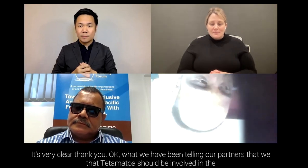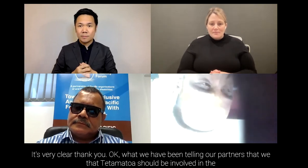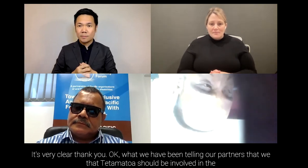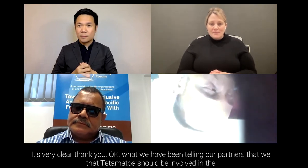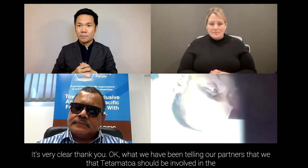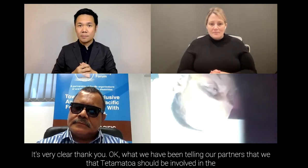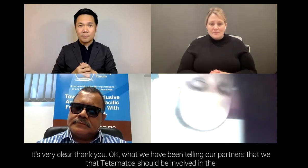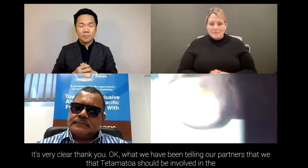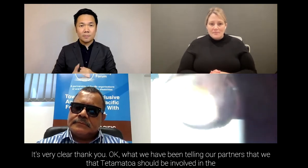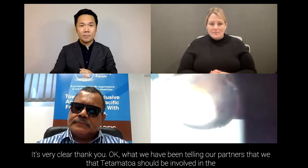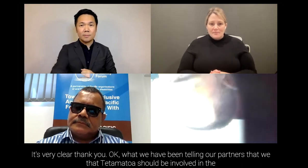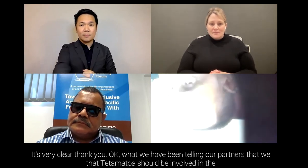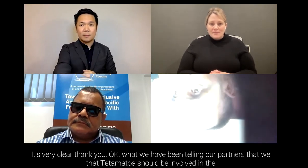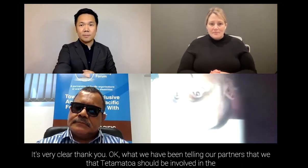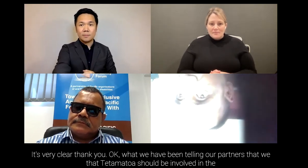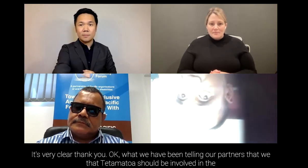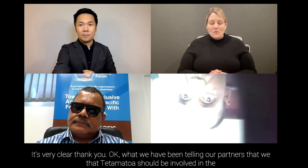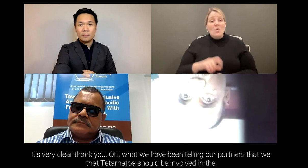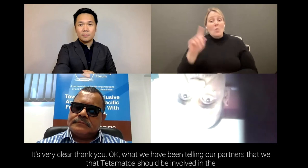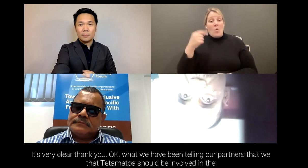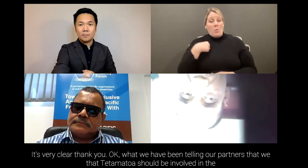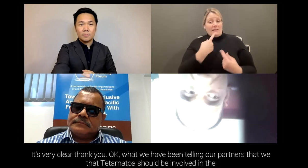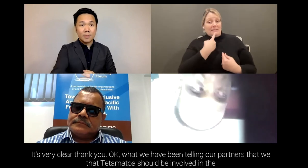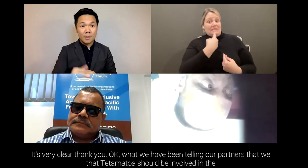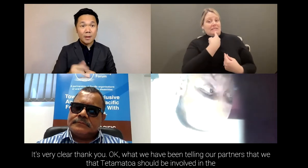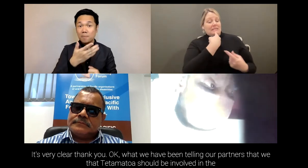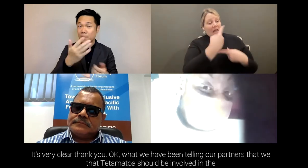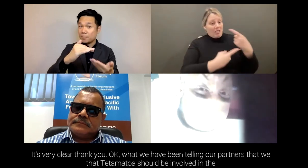telling our partners